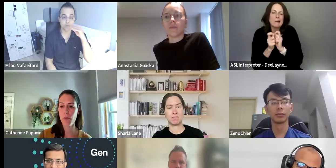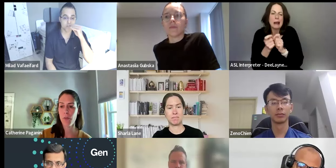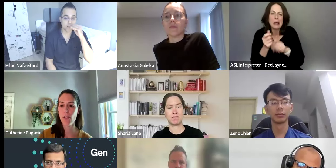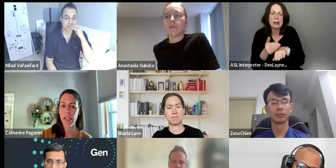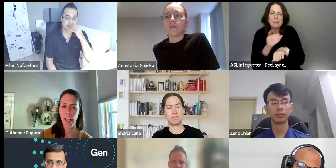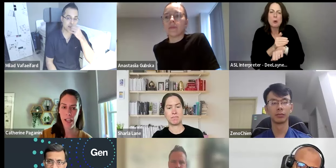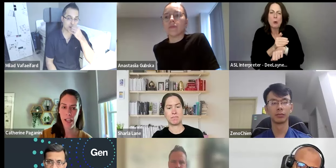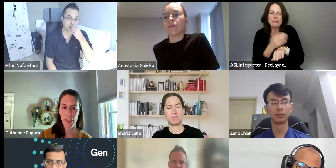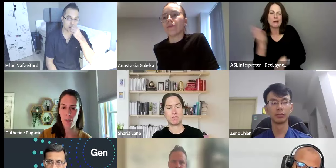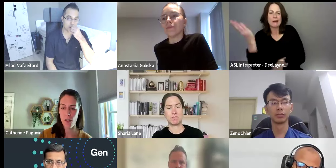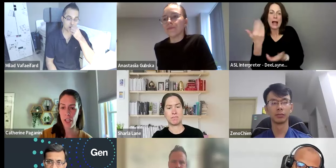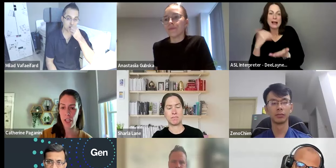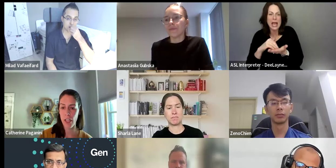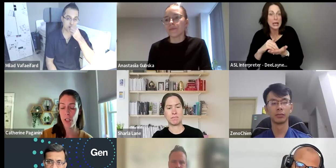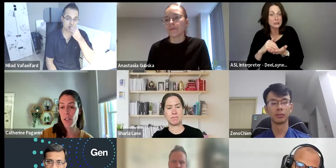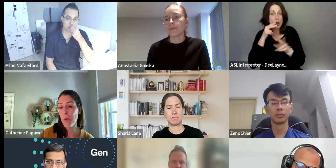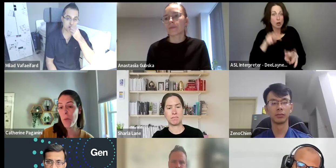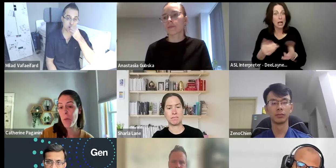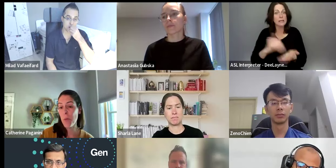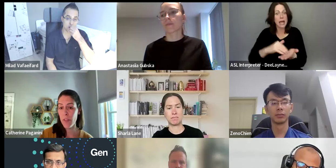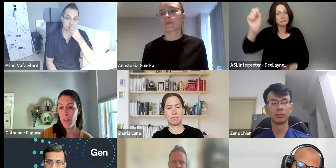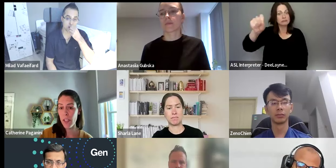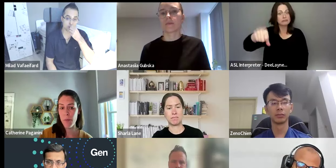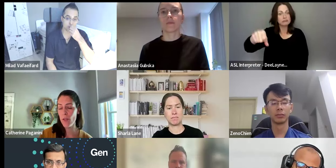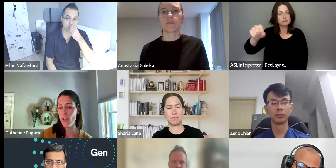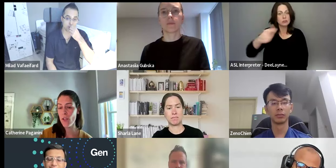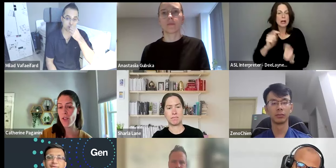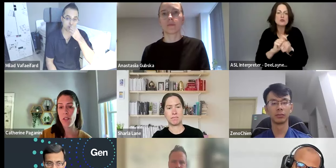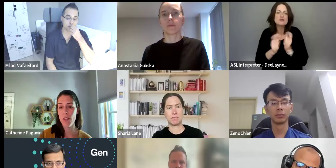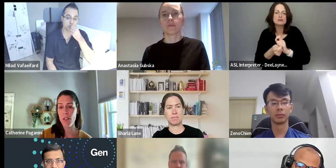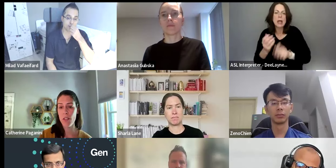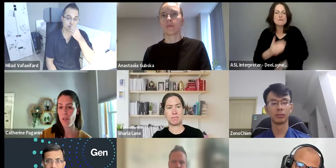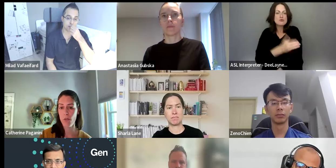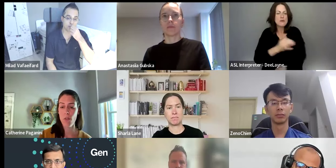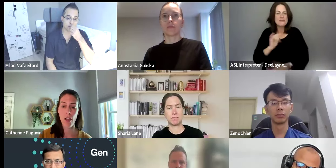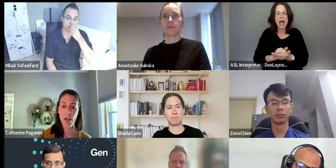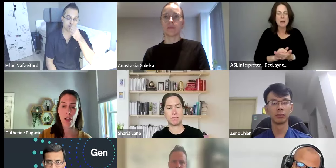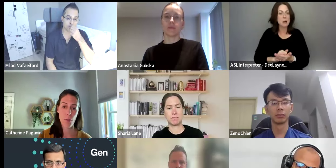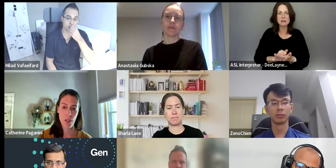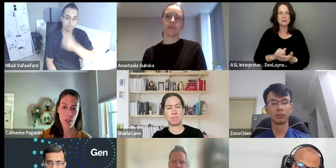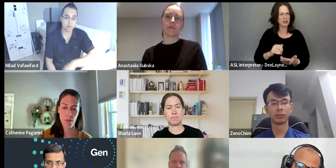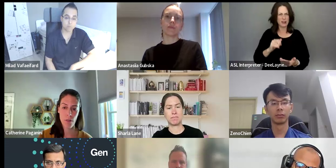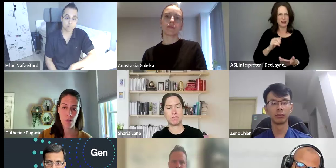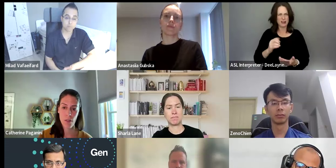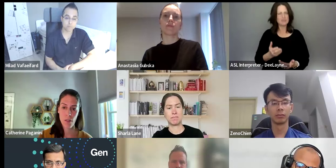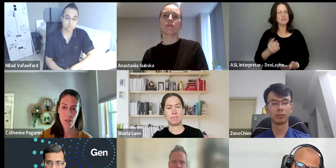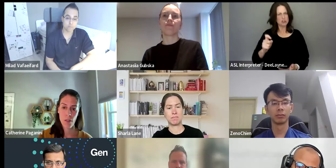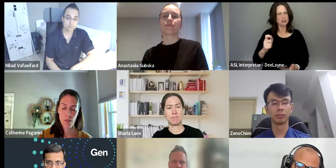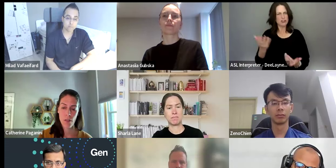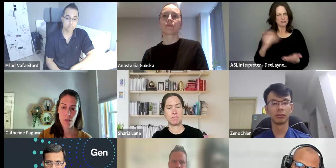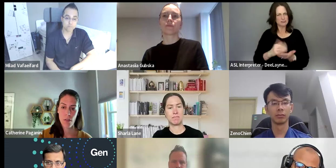improve. So I would definitely kind of look at it again and just try to tweak it, improve it a little bit, but there is no reason to not repurpose